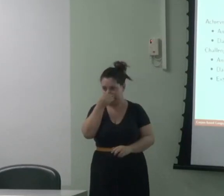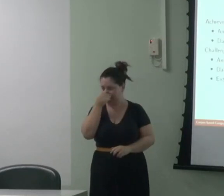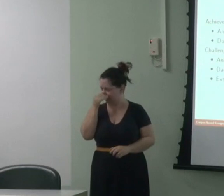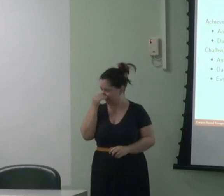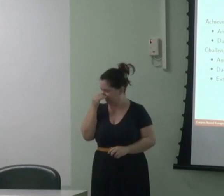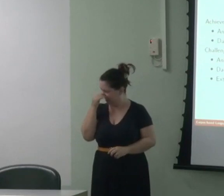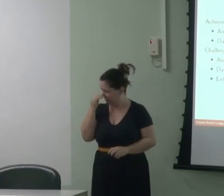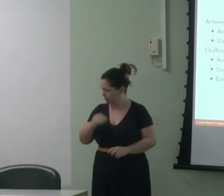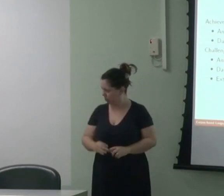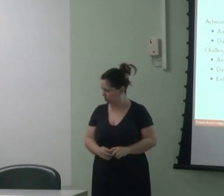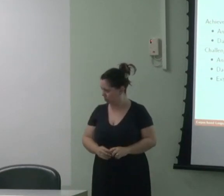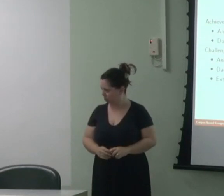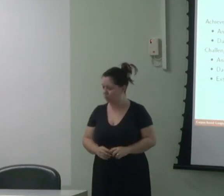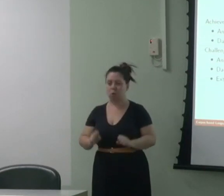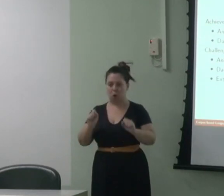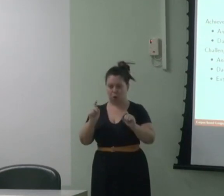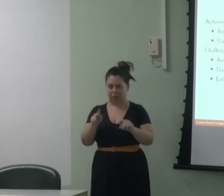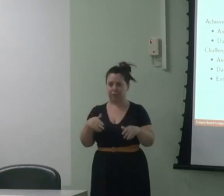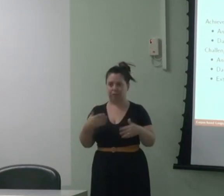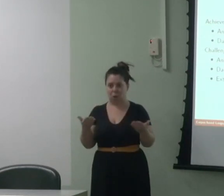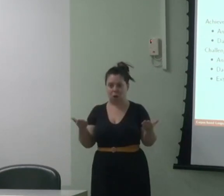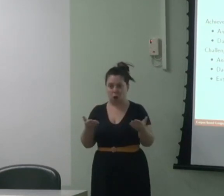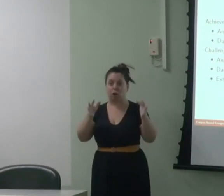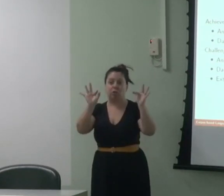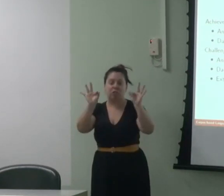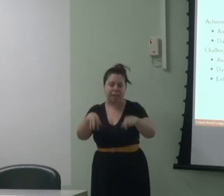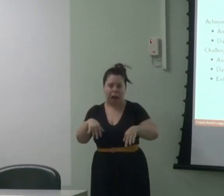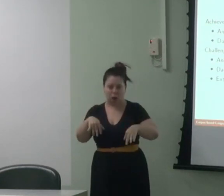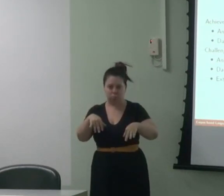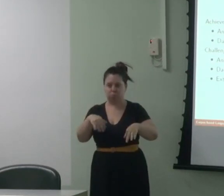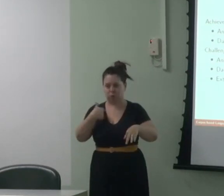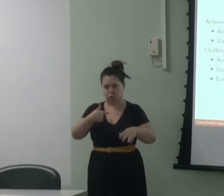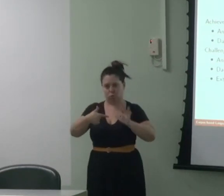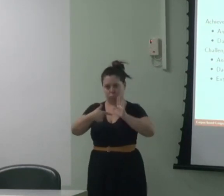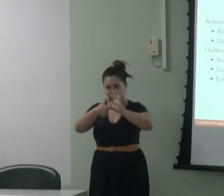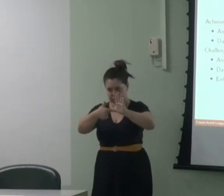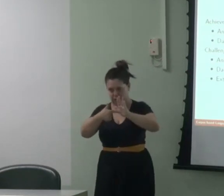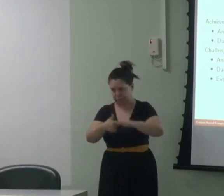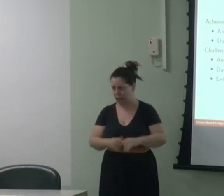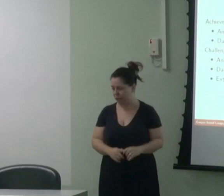Okay, so now the last part of my talk